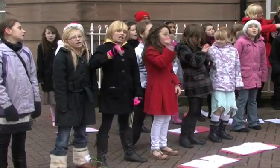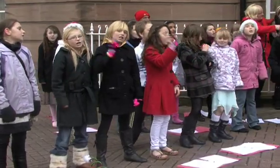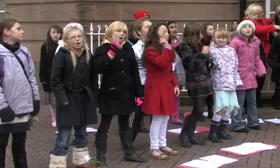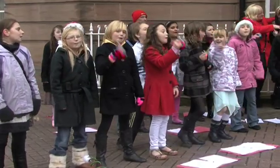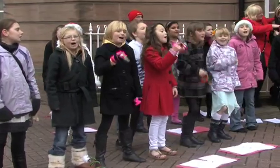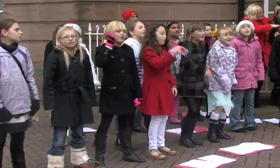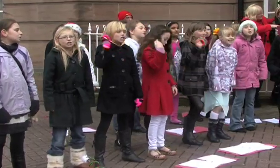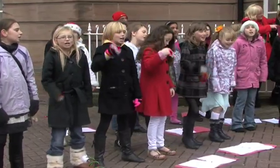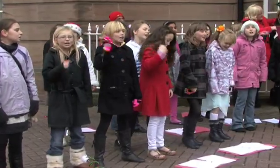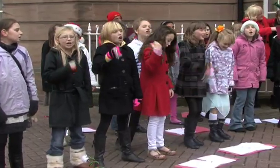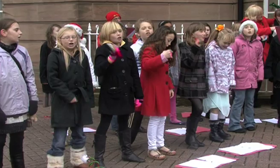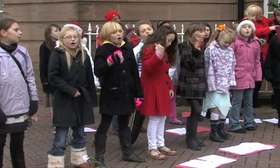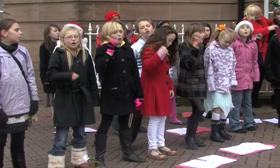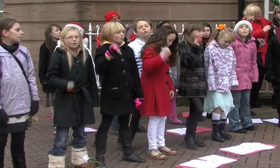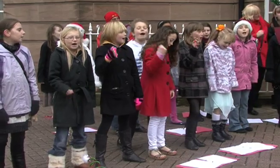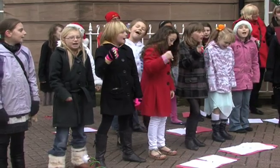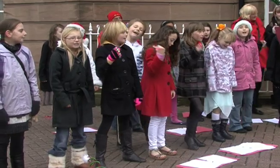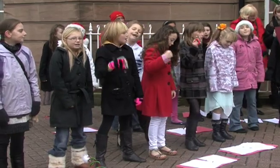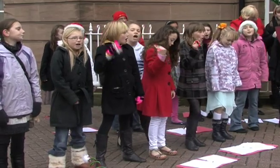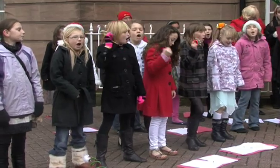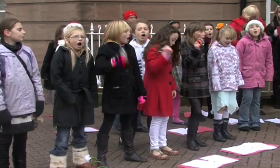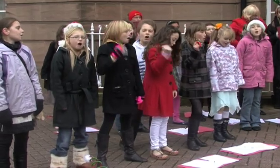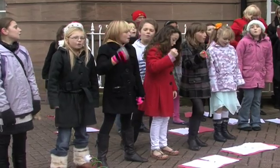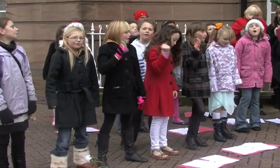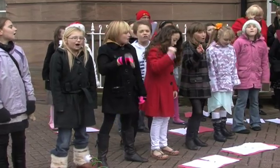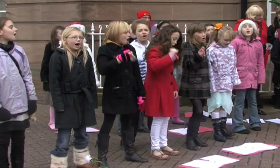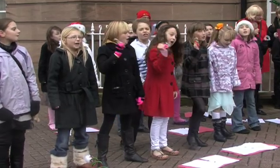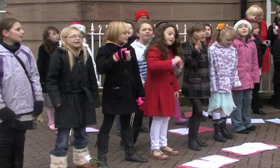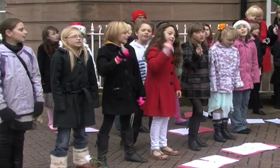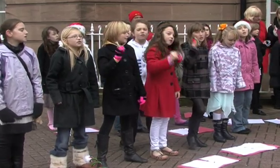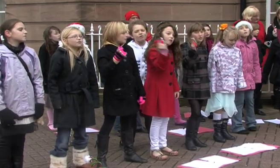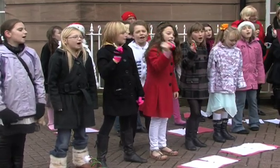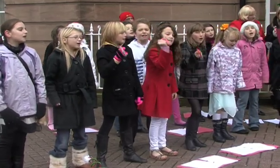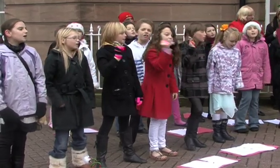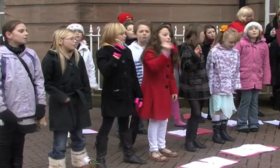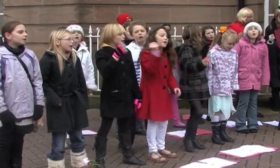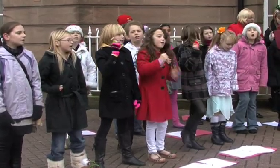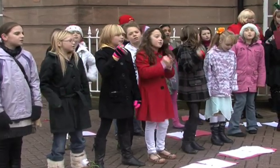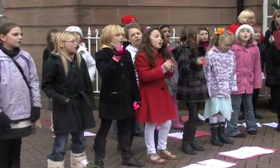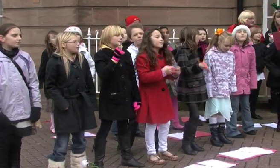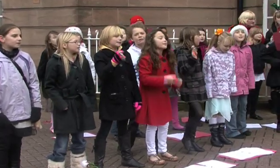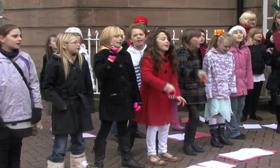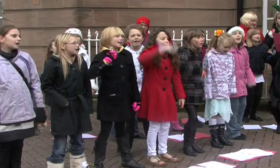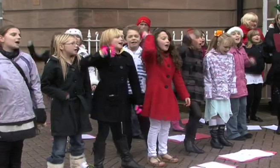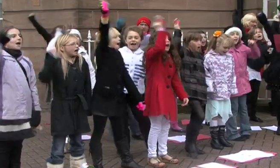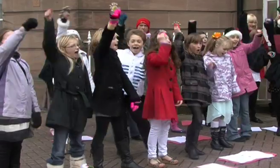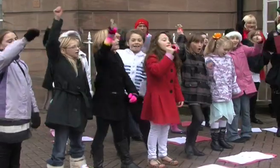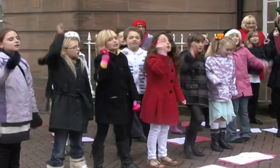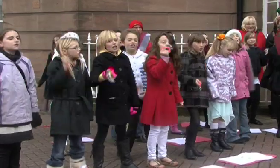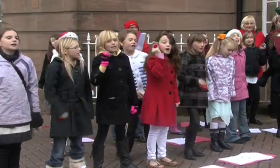They're doing this so more people can benefit from the carols being sung and they're looking for more songs. So if you think